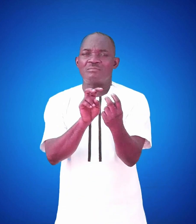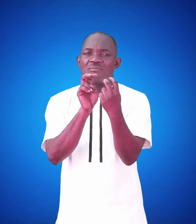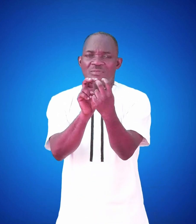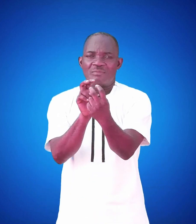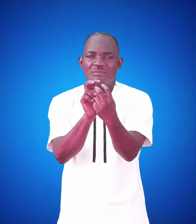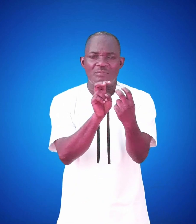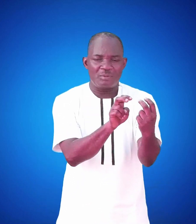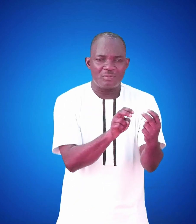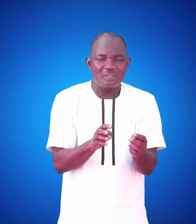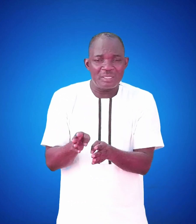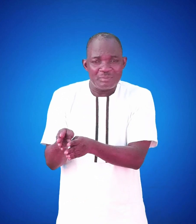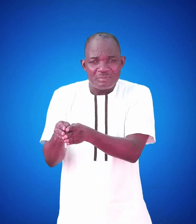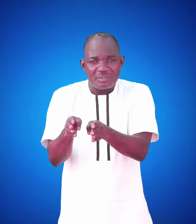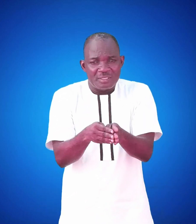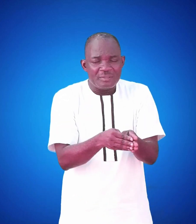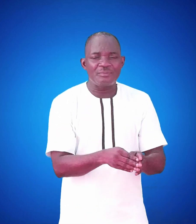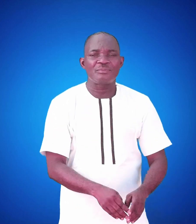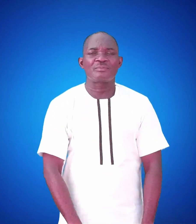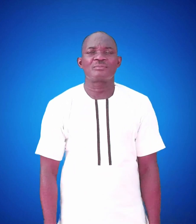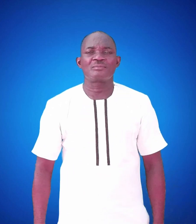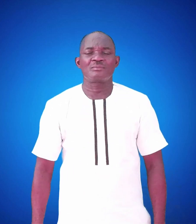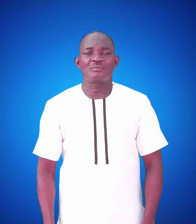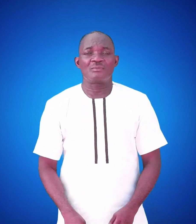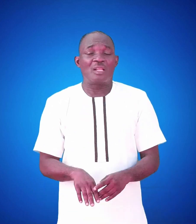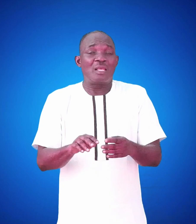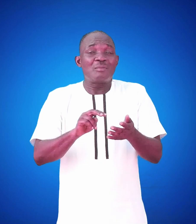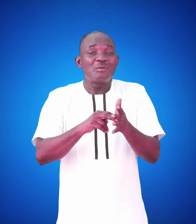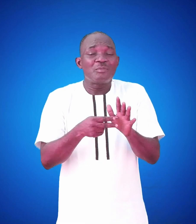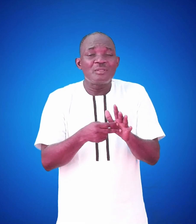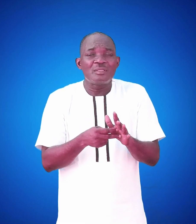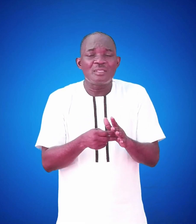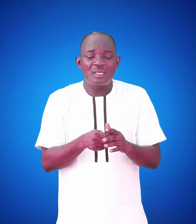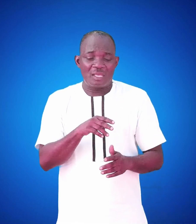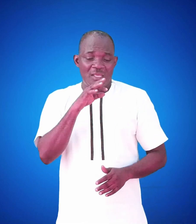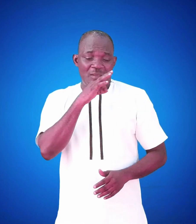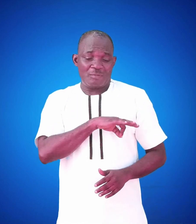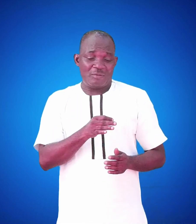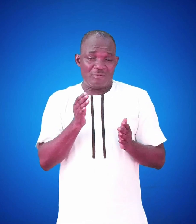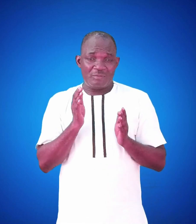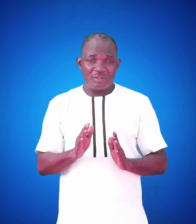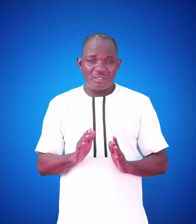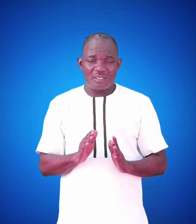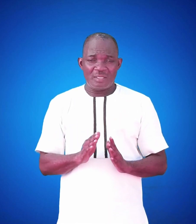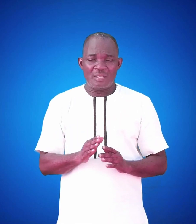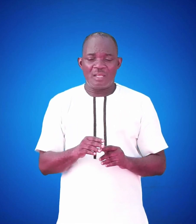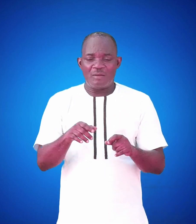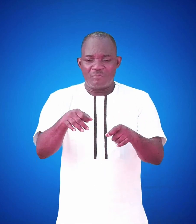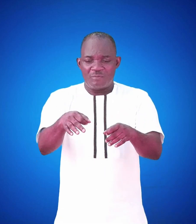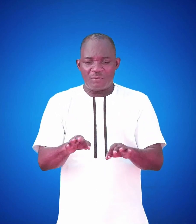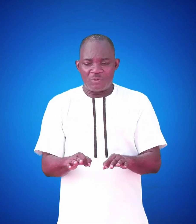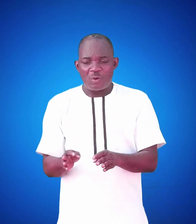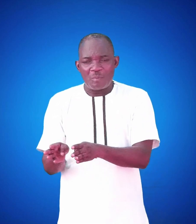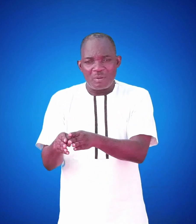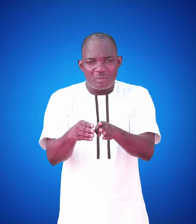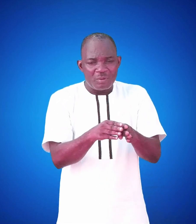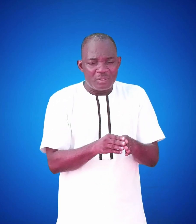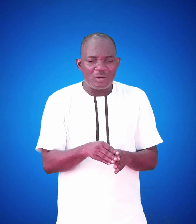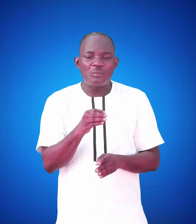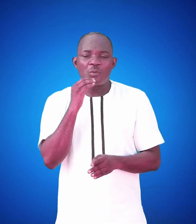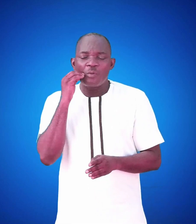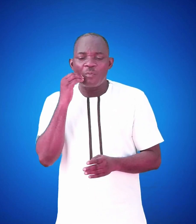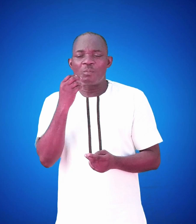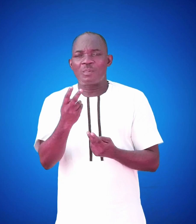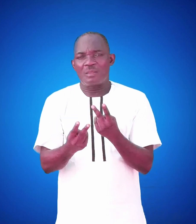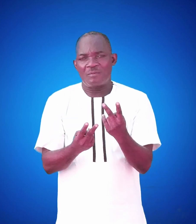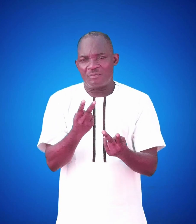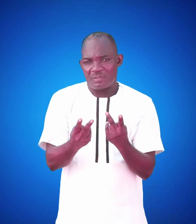face-to-face meetings, that is, beneficiary fora and home